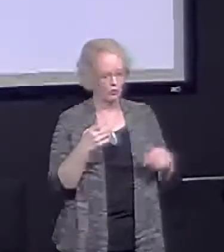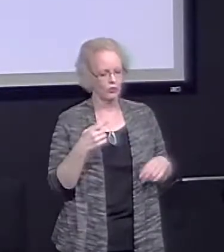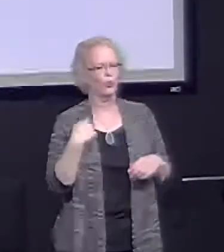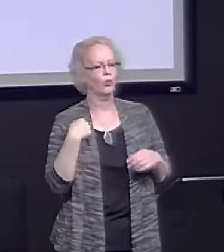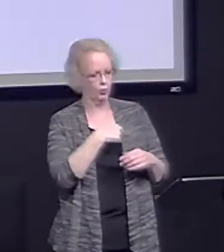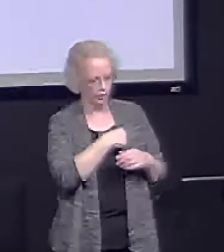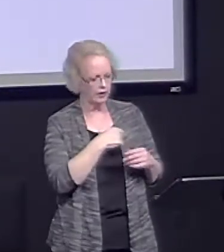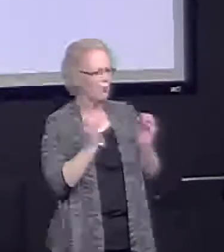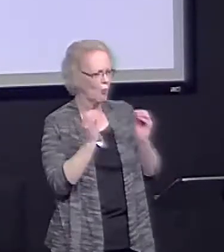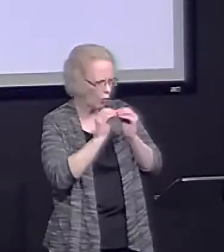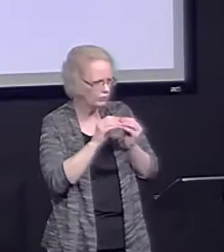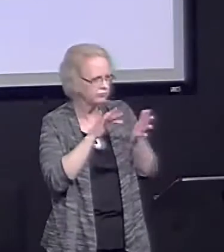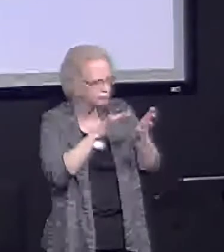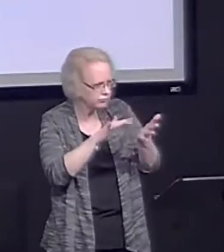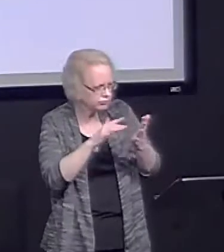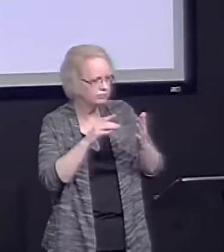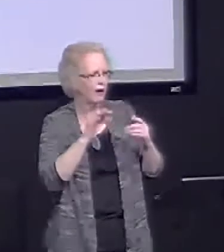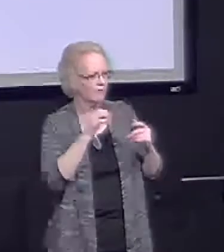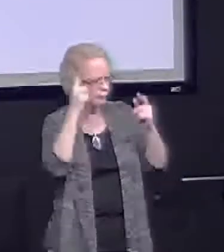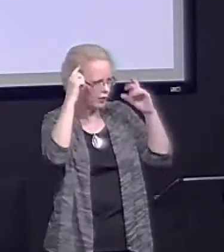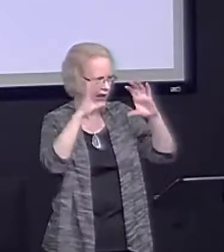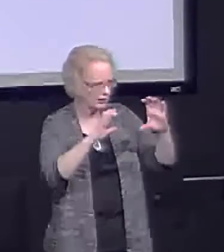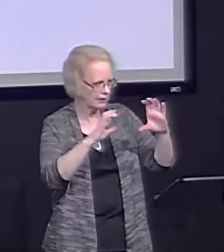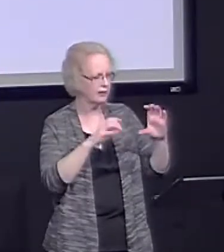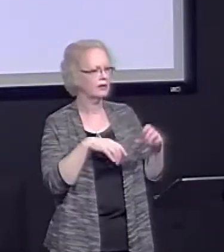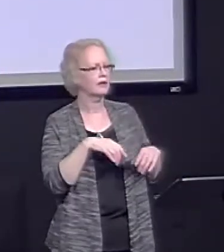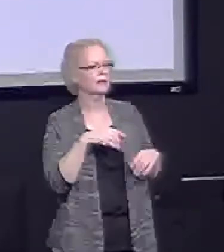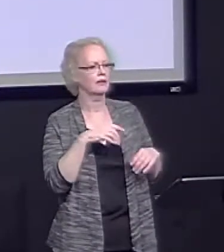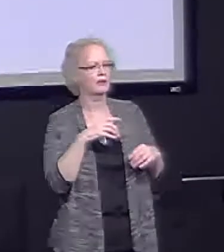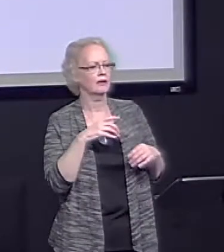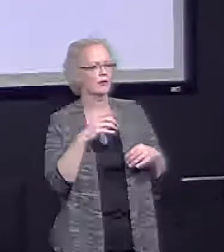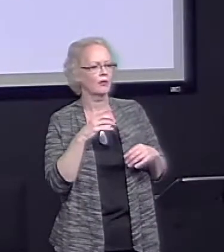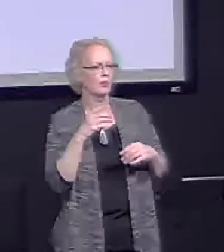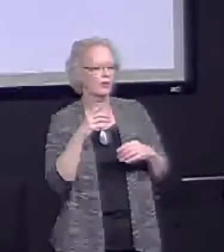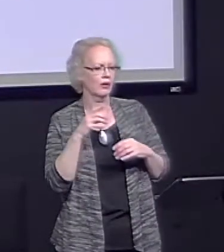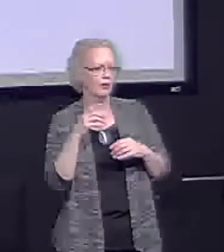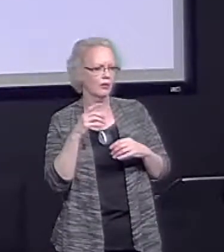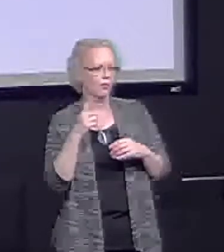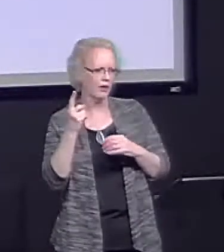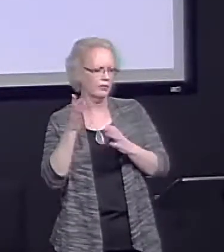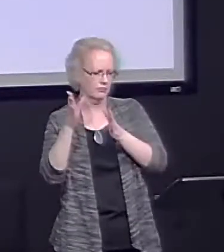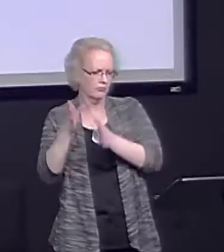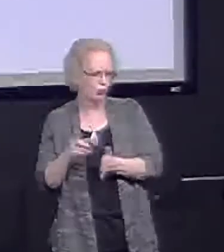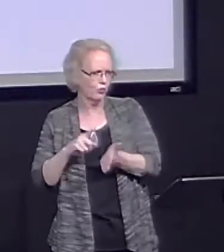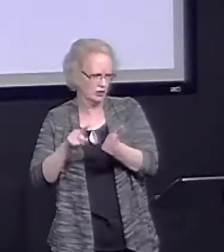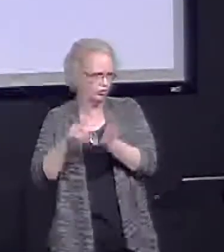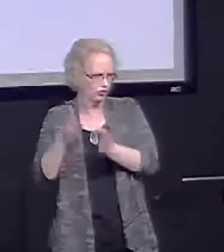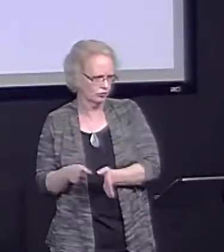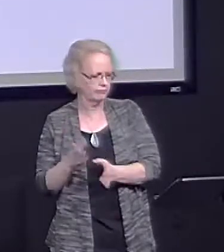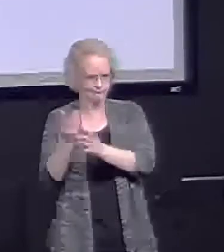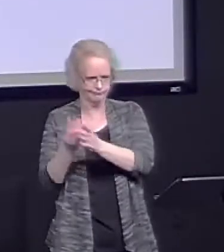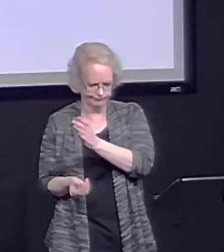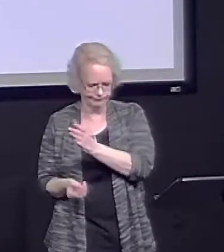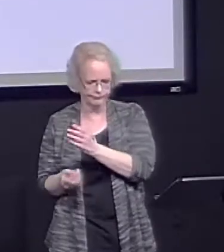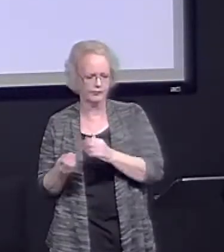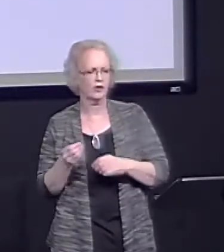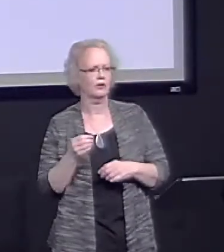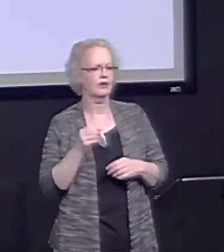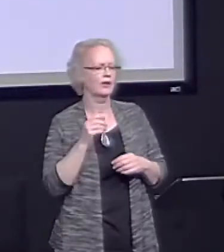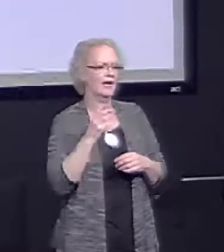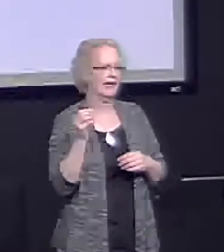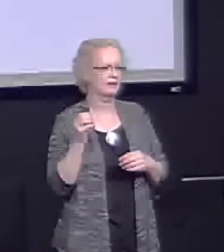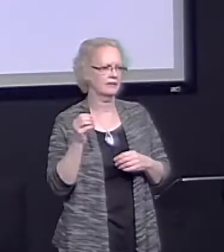in collaboration with Pat Goldman-Rakich, who unfortunately passed away several years ago as a